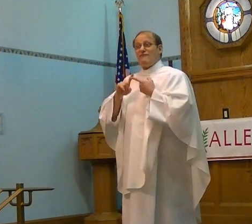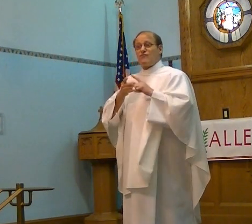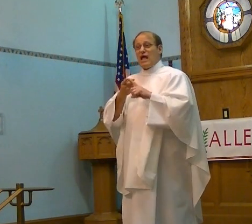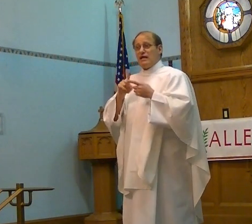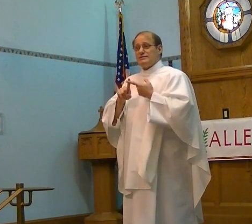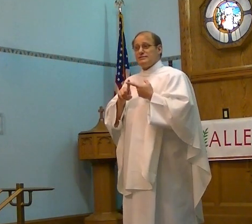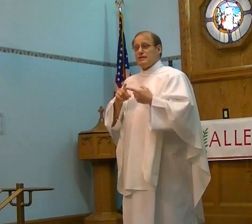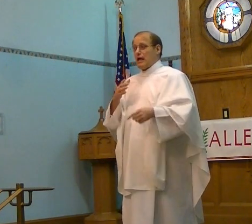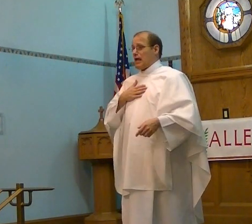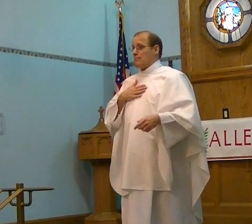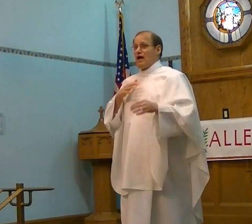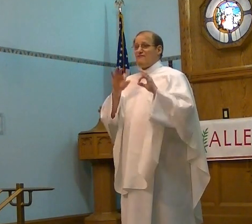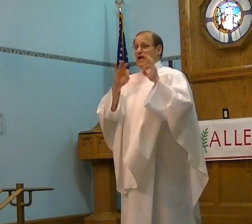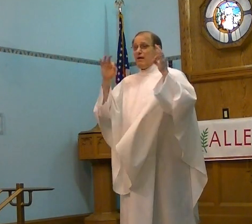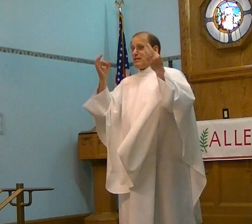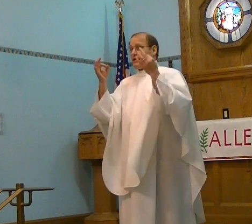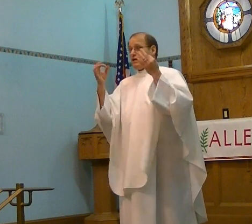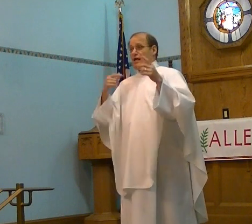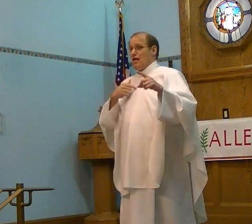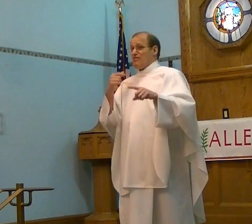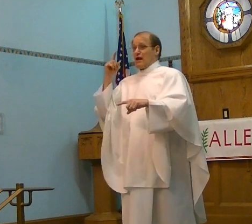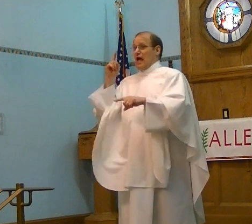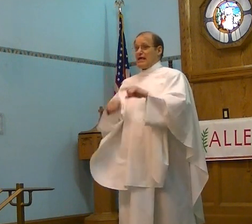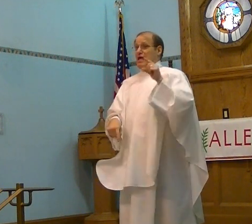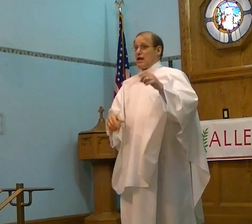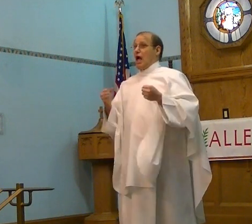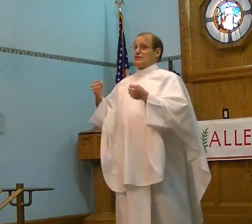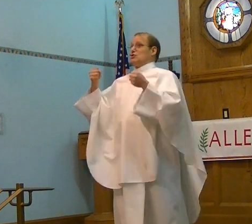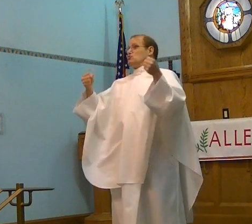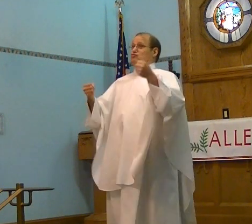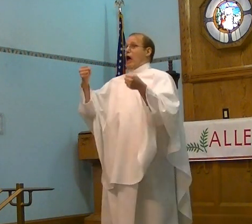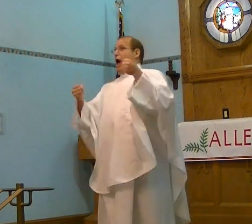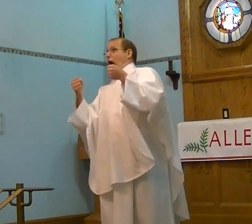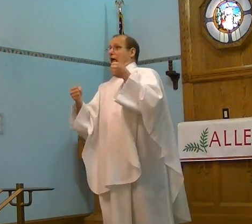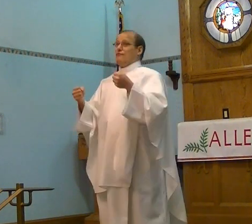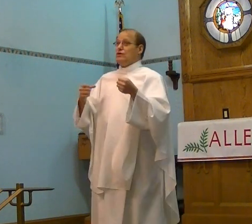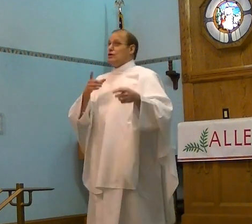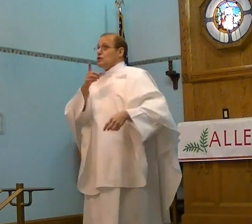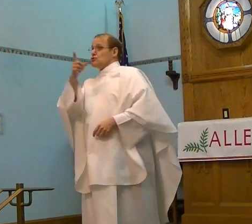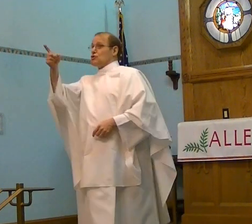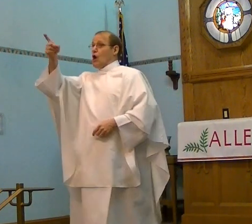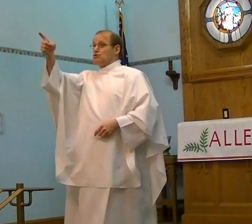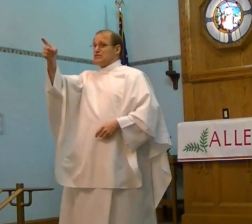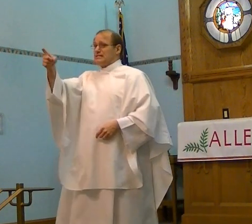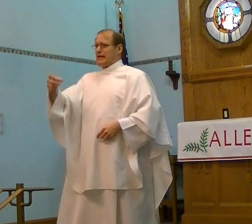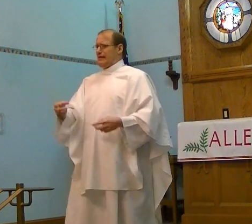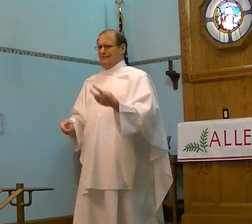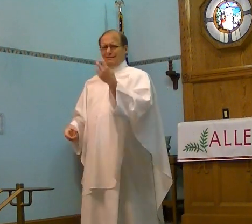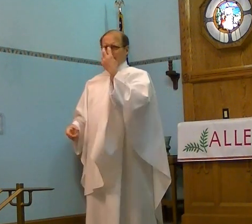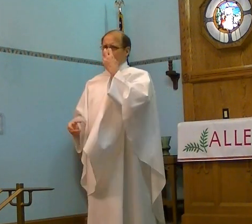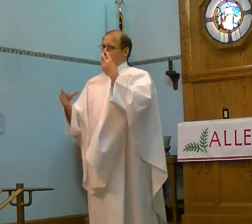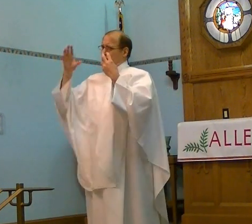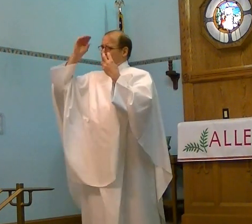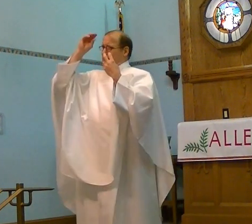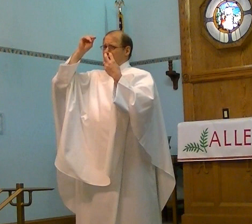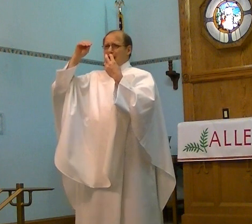friends and my family, that I cannot drive to go to see a blind man,